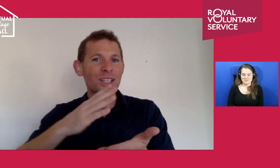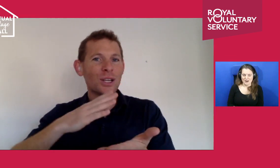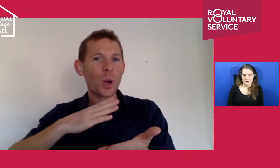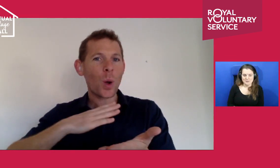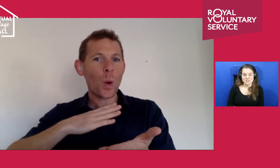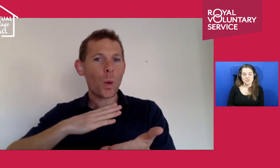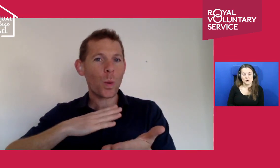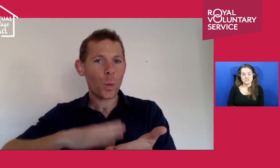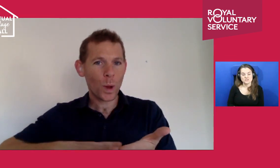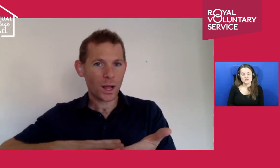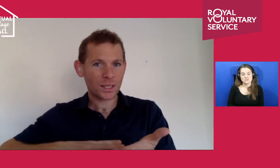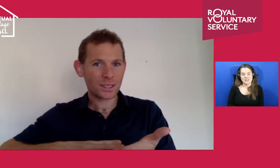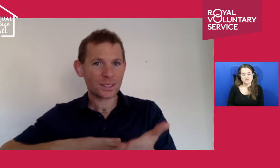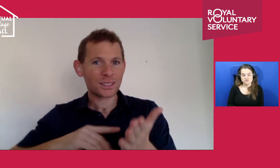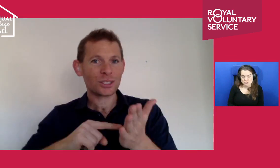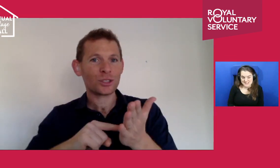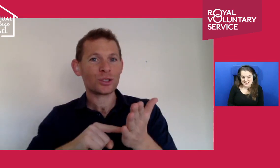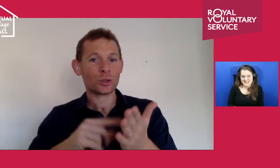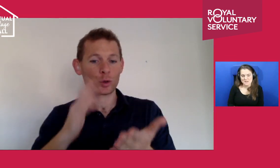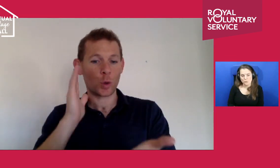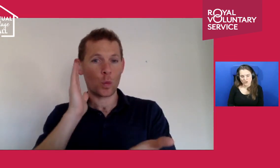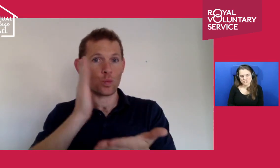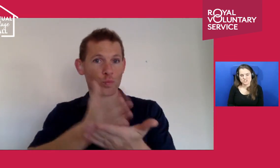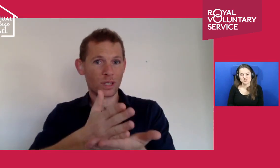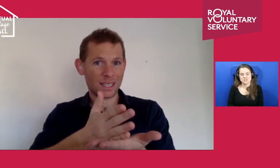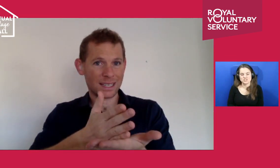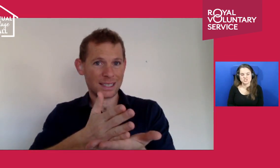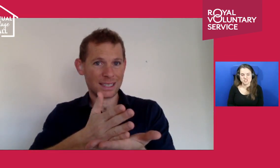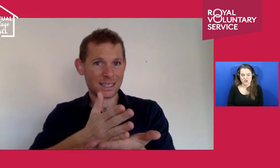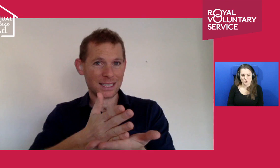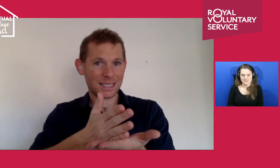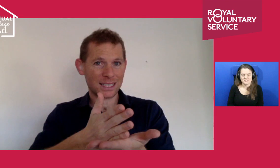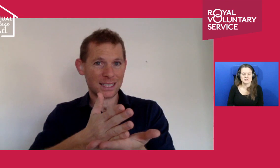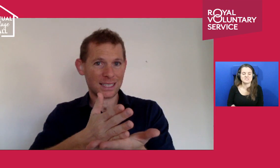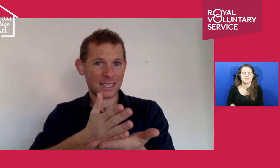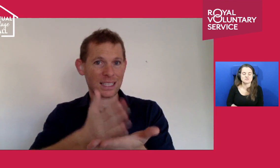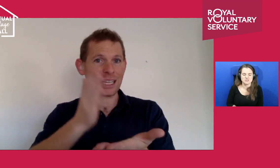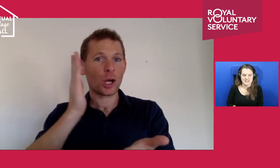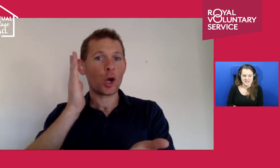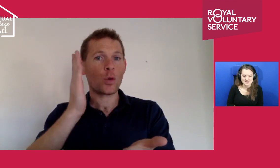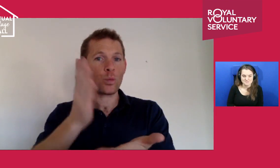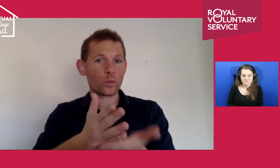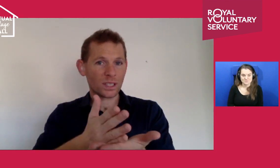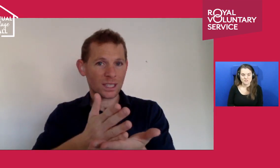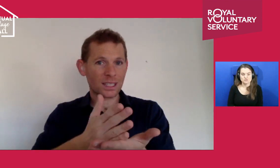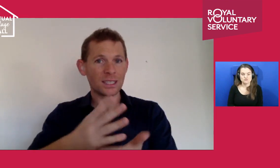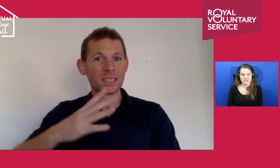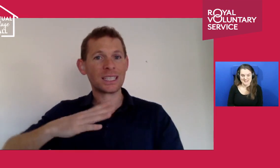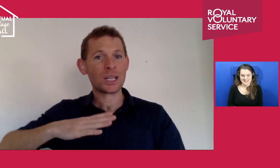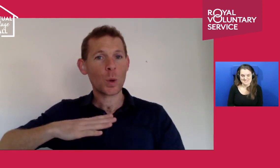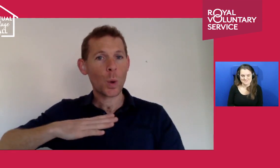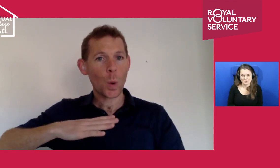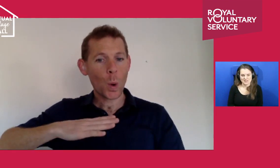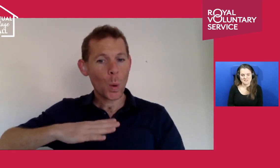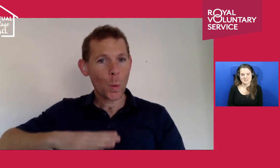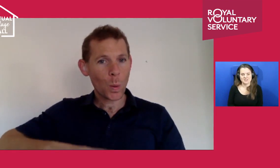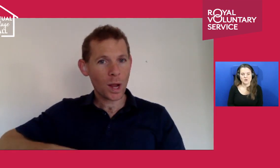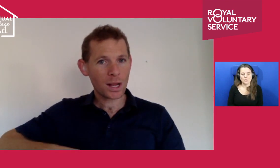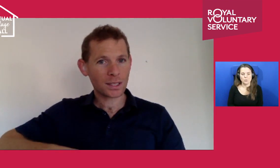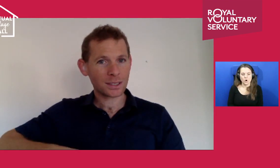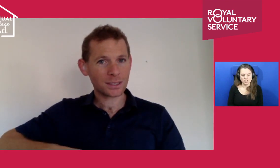Now, if you're happy and you know it, and you really want to show it, so this is really,